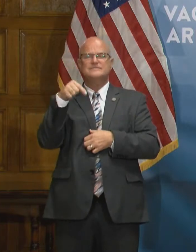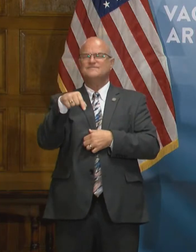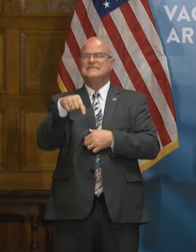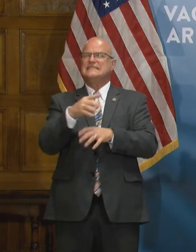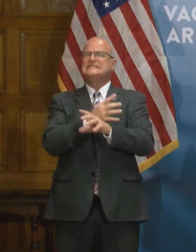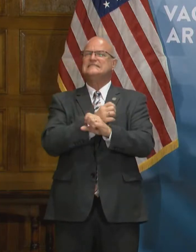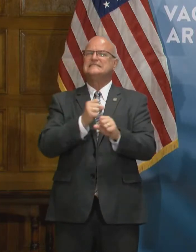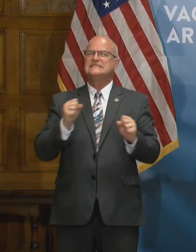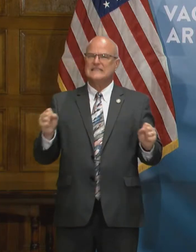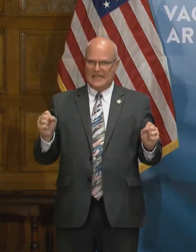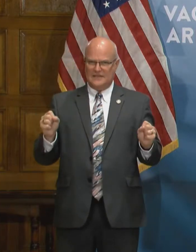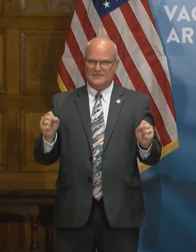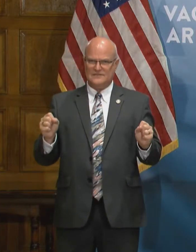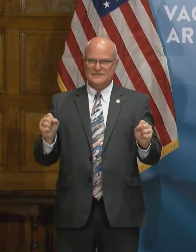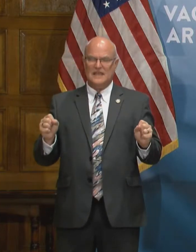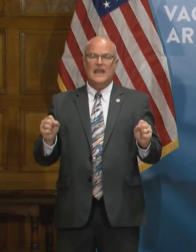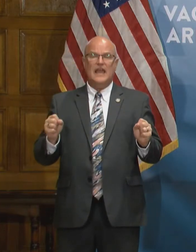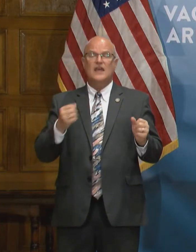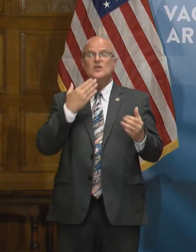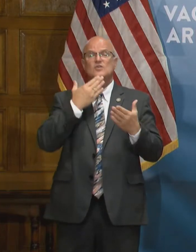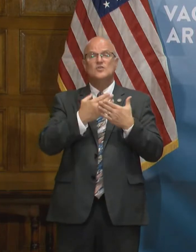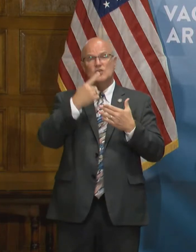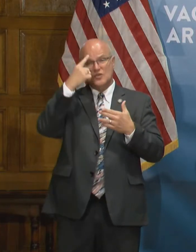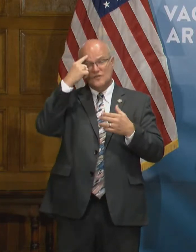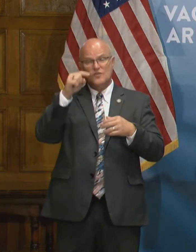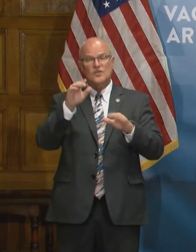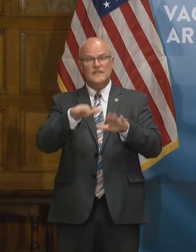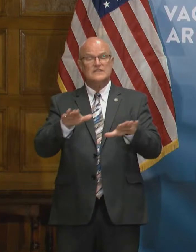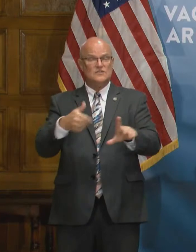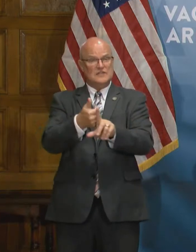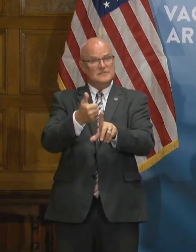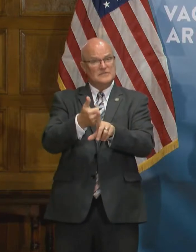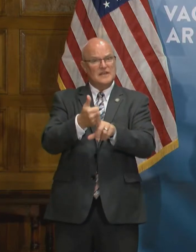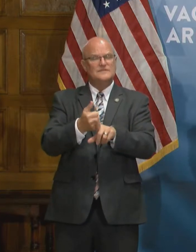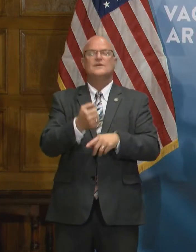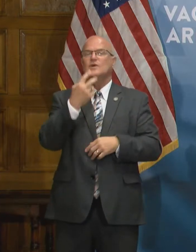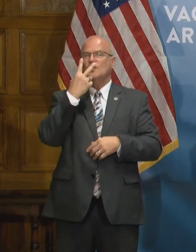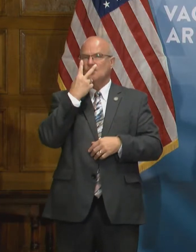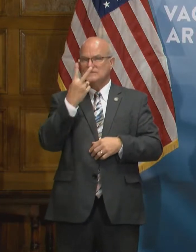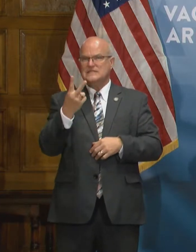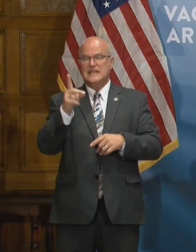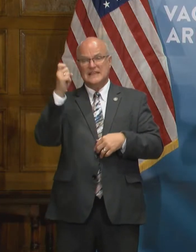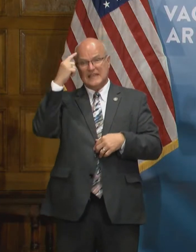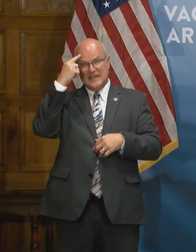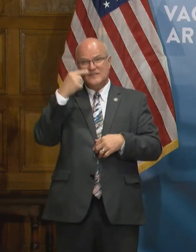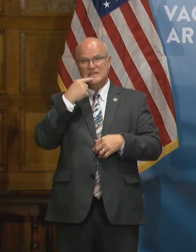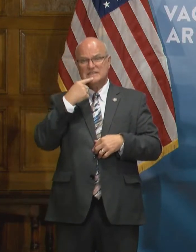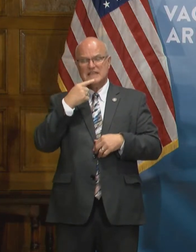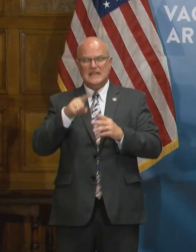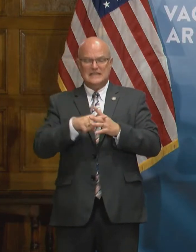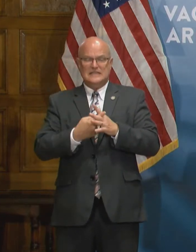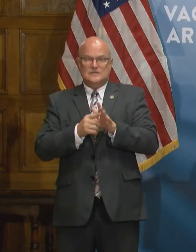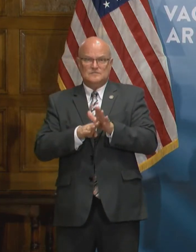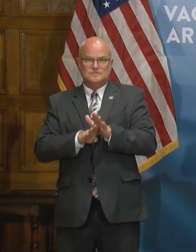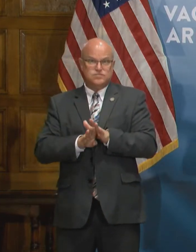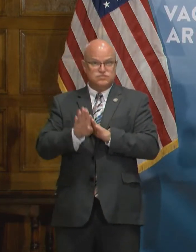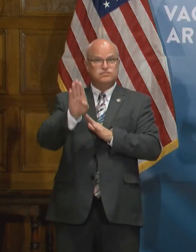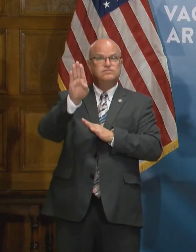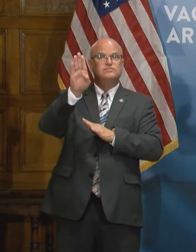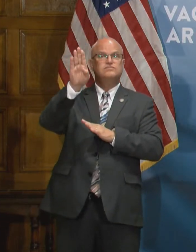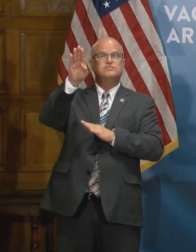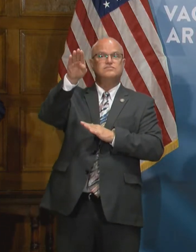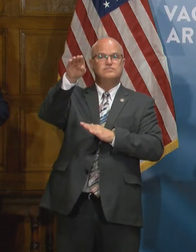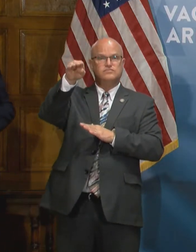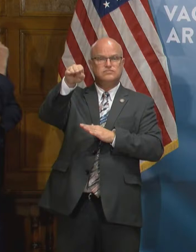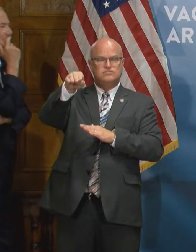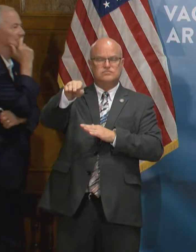vaccine and it's essential for the well-being of the children. So I think that we will see, as the governor mentioned, an initial spike, and over time we'll